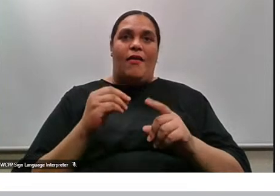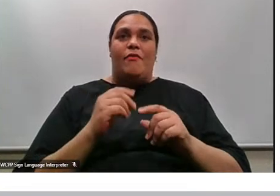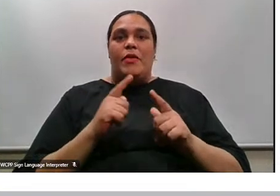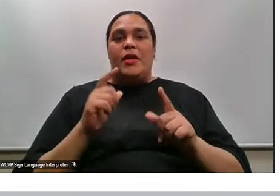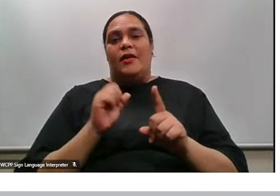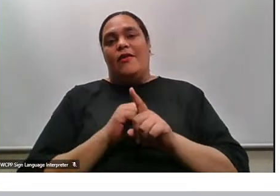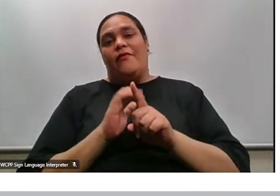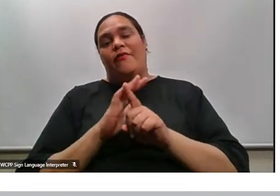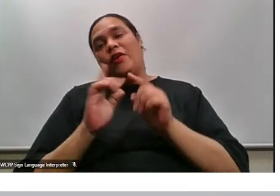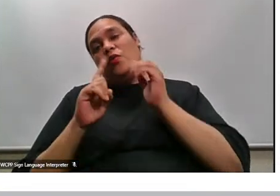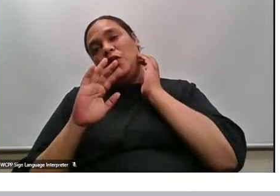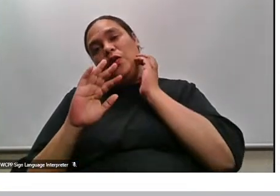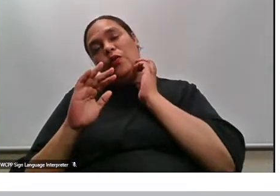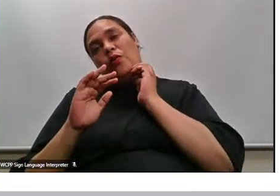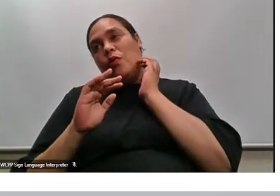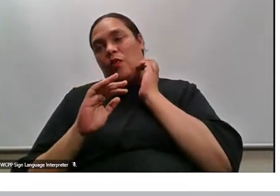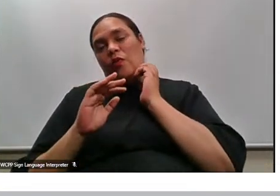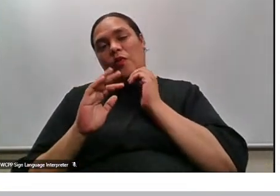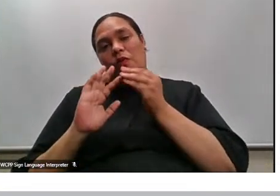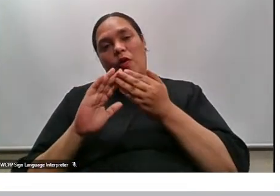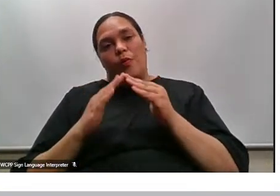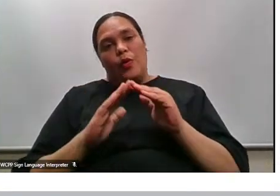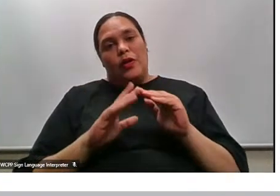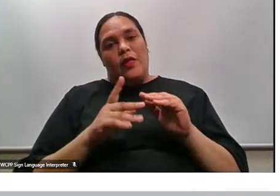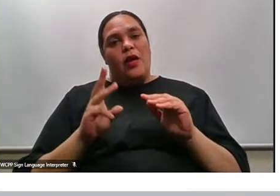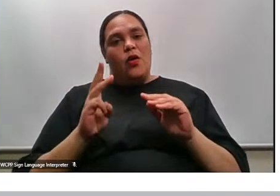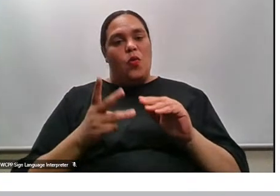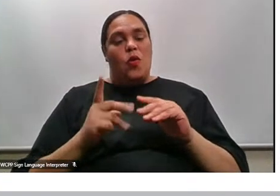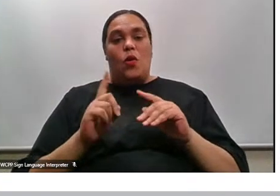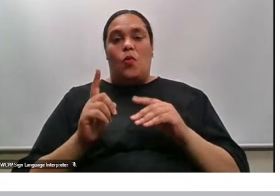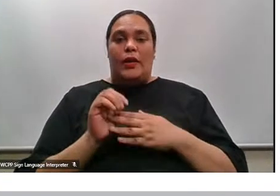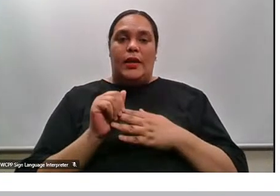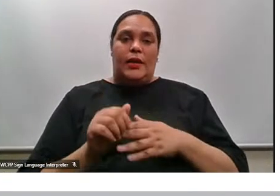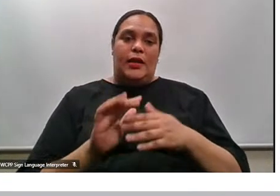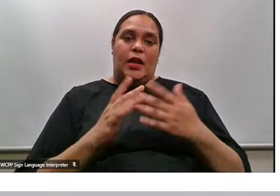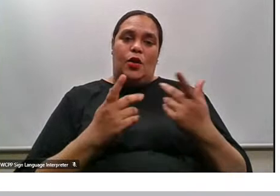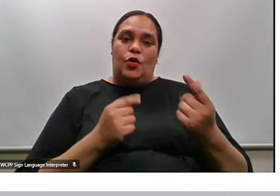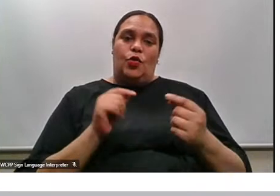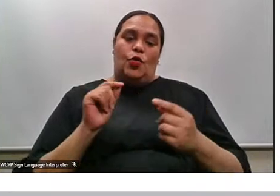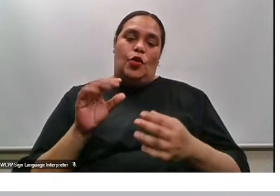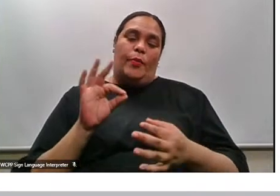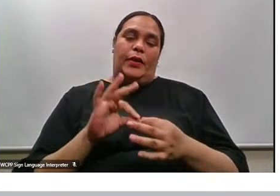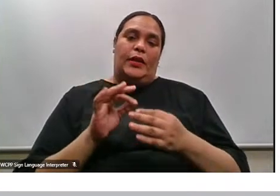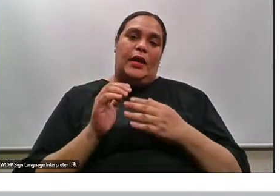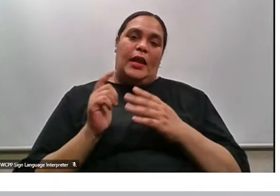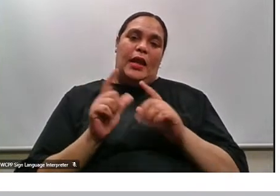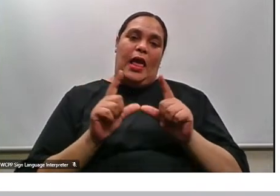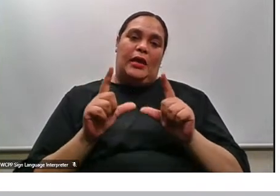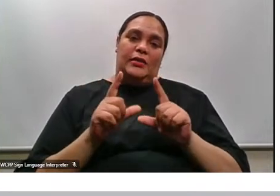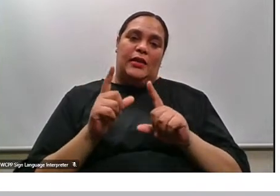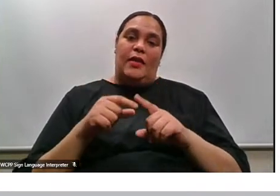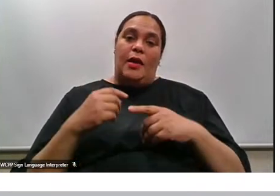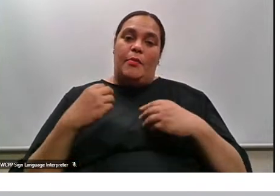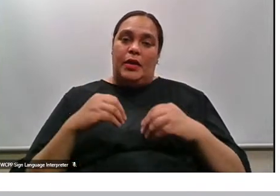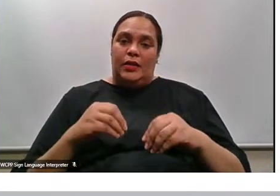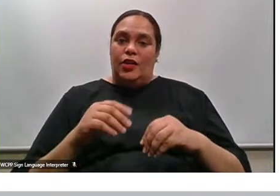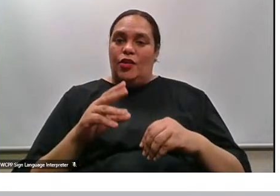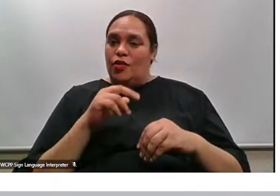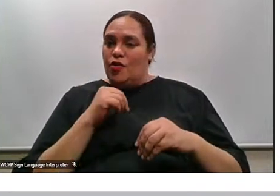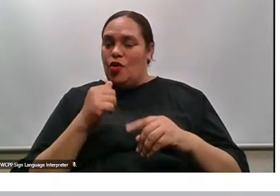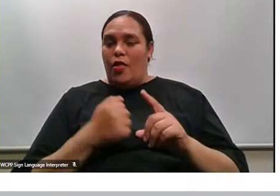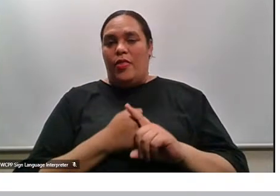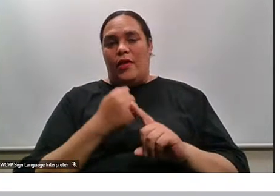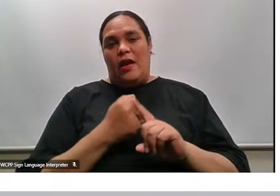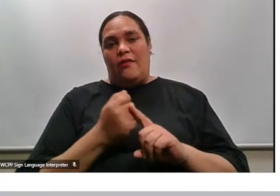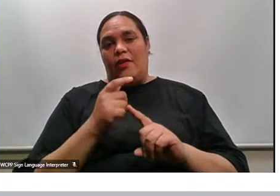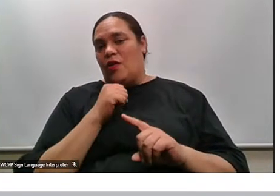on communities that it will ultimately then lead to that particular licensee holder, that business not thriving and